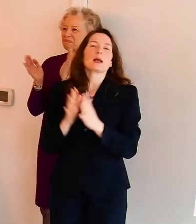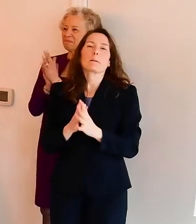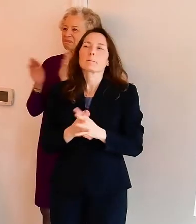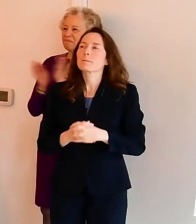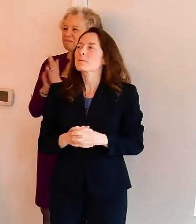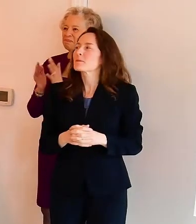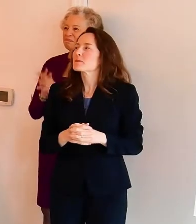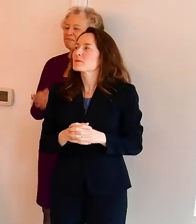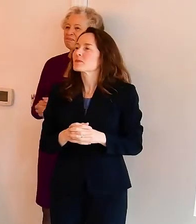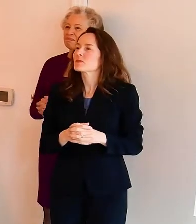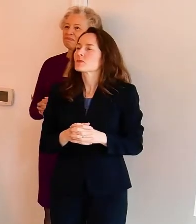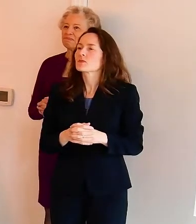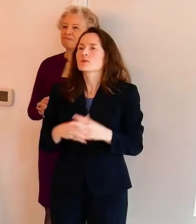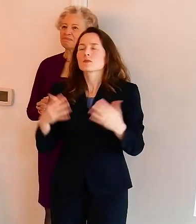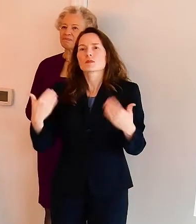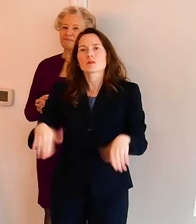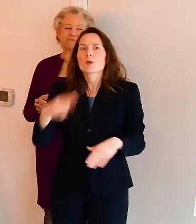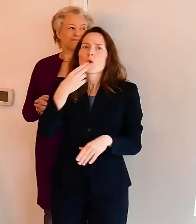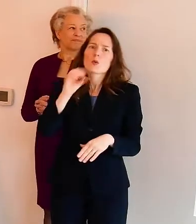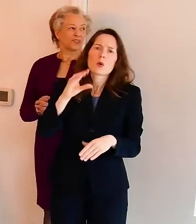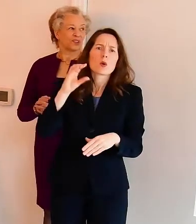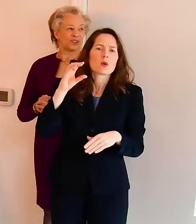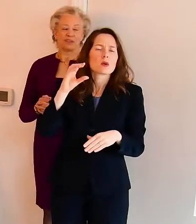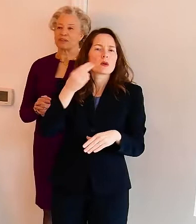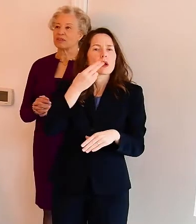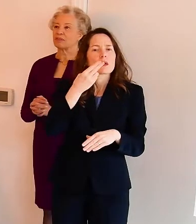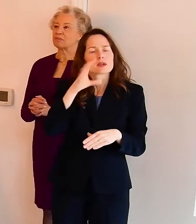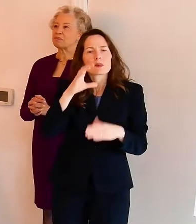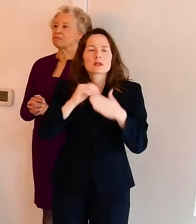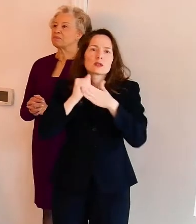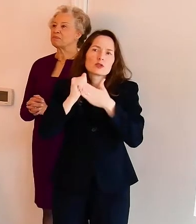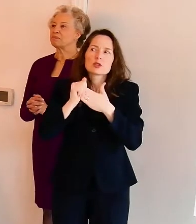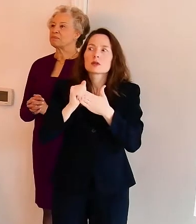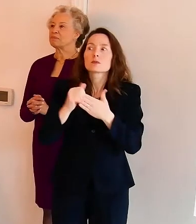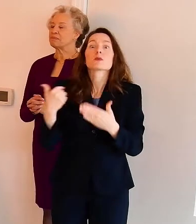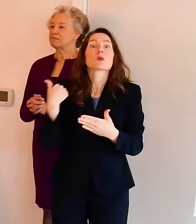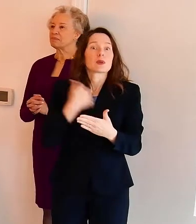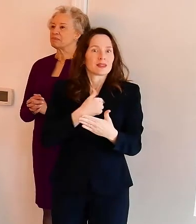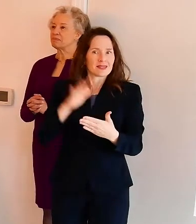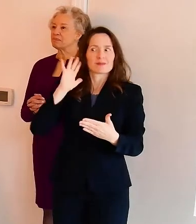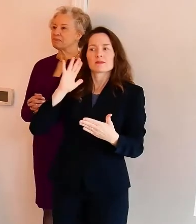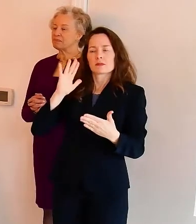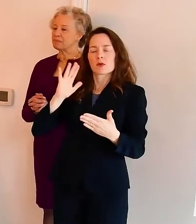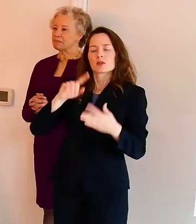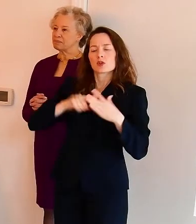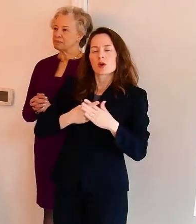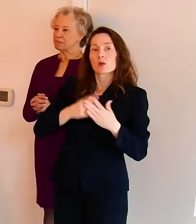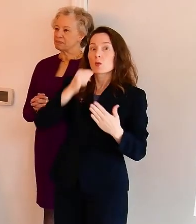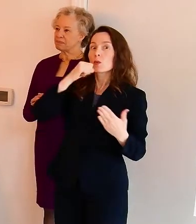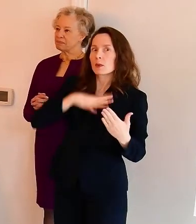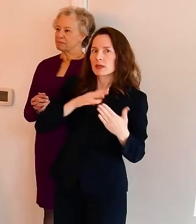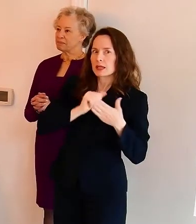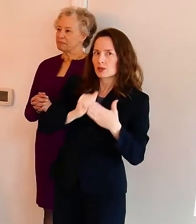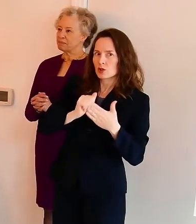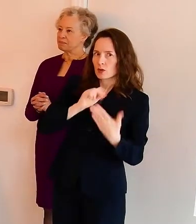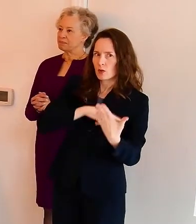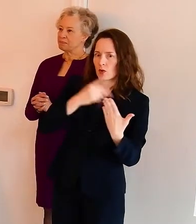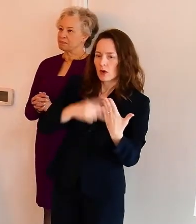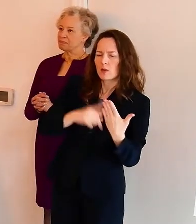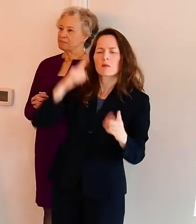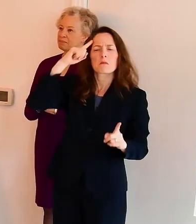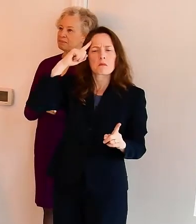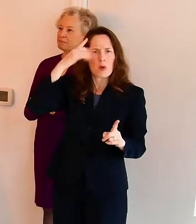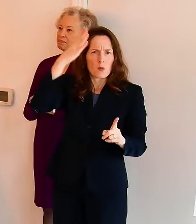For her leadership. We have both a women's program, and as we were developing that, we realized why not have one focus on black